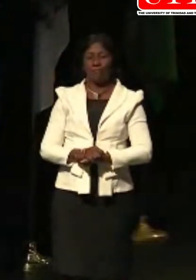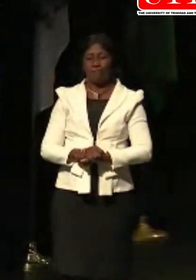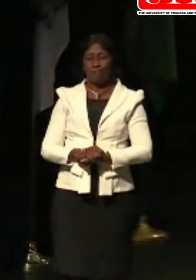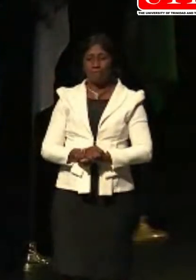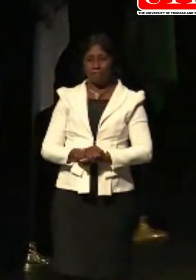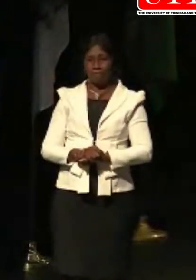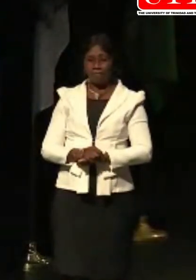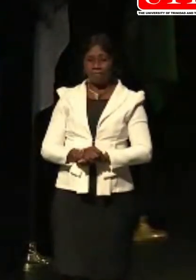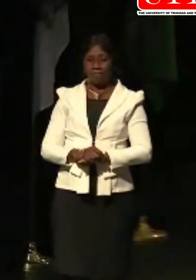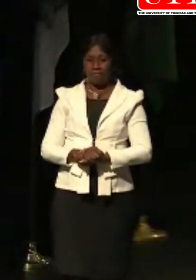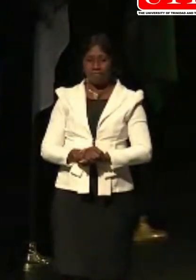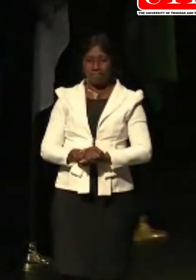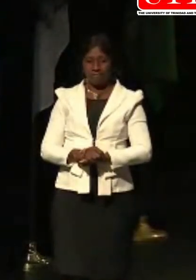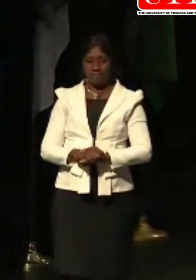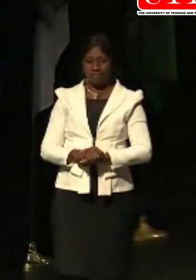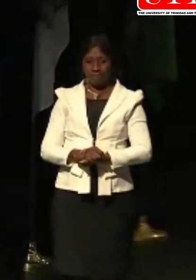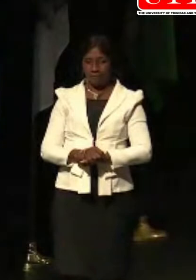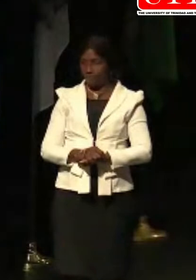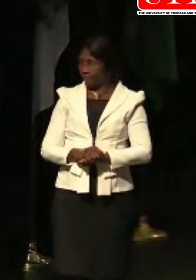Gordon.